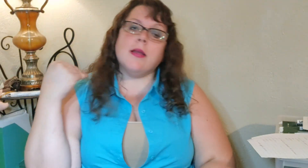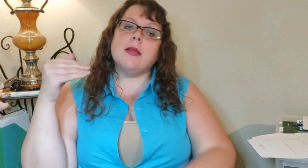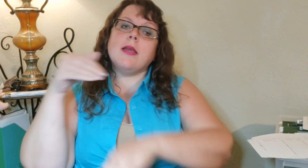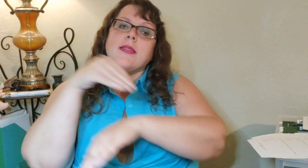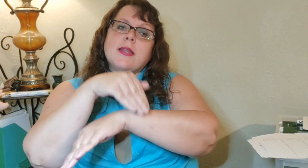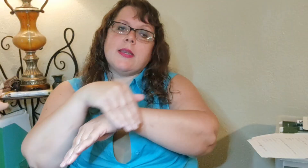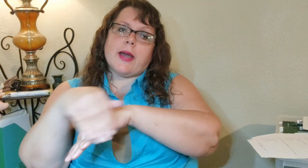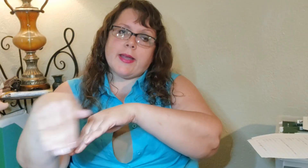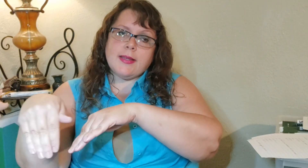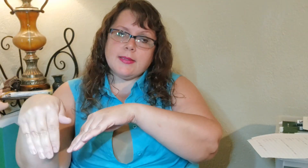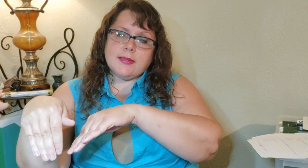And then night,